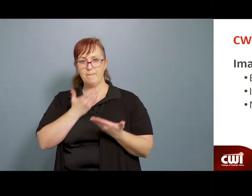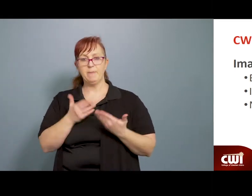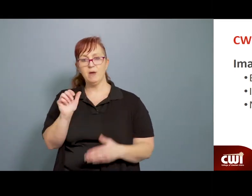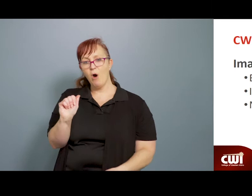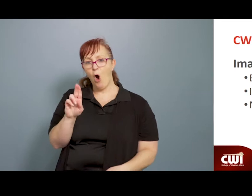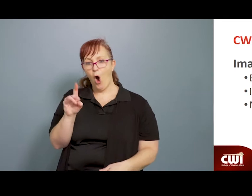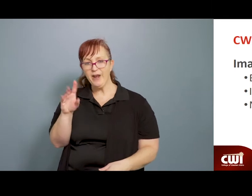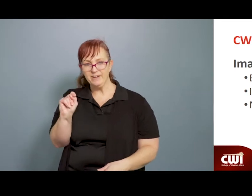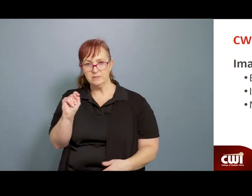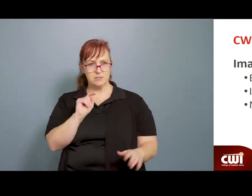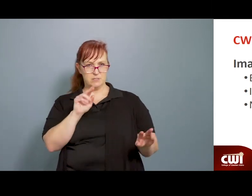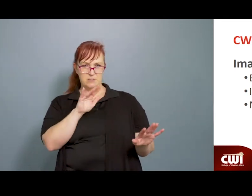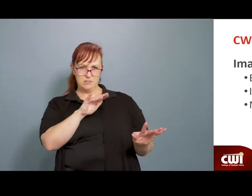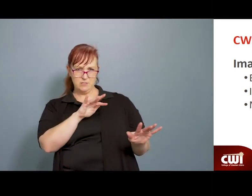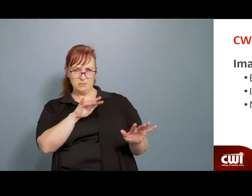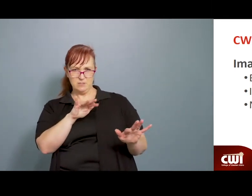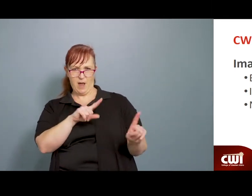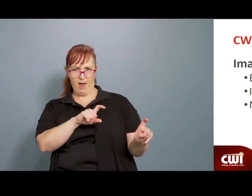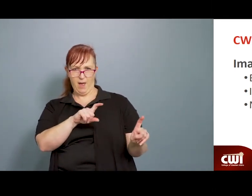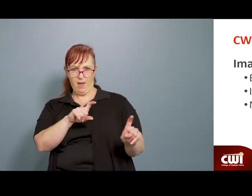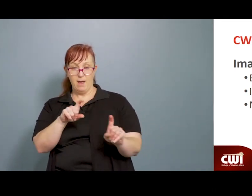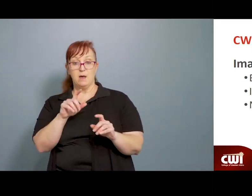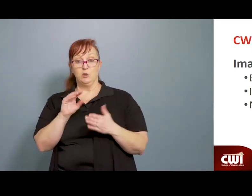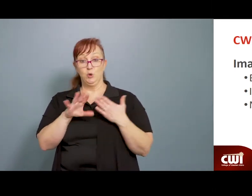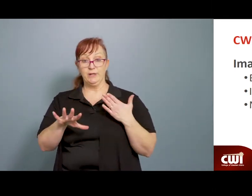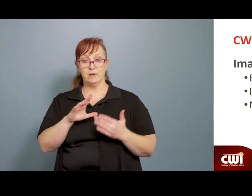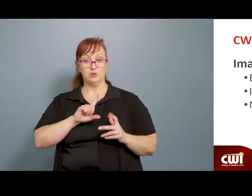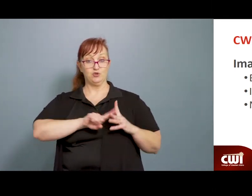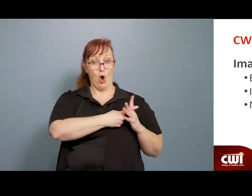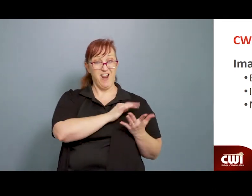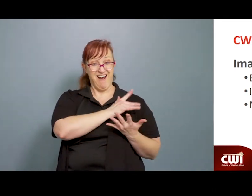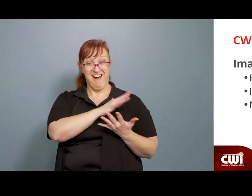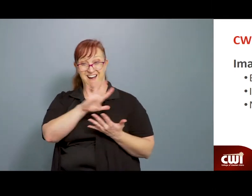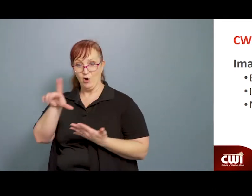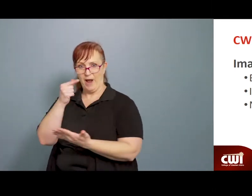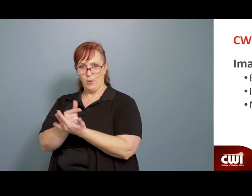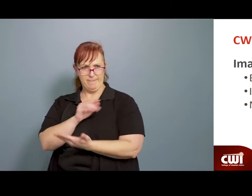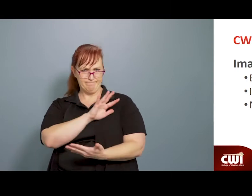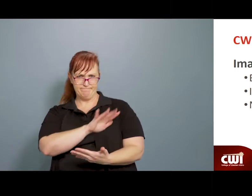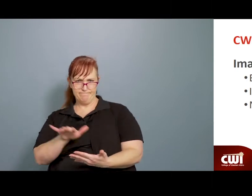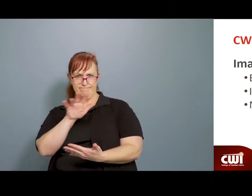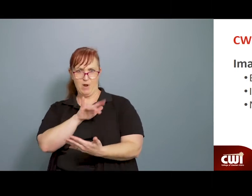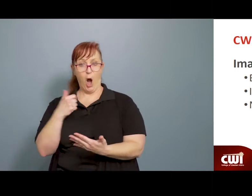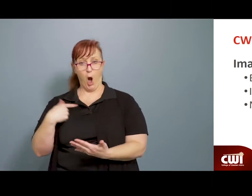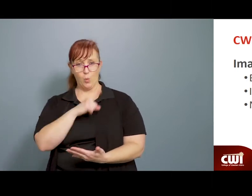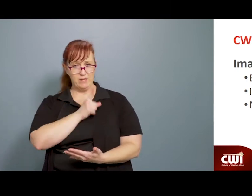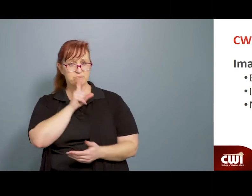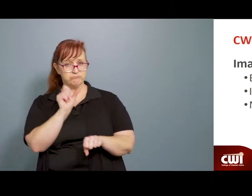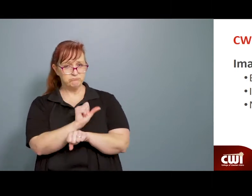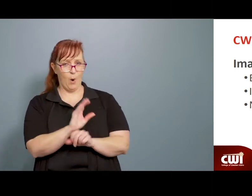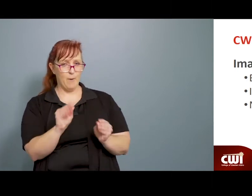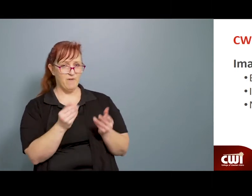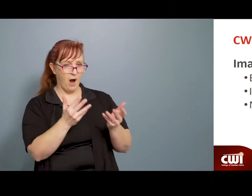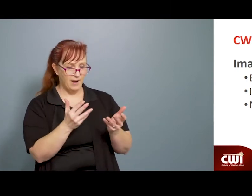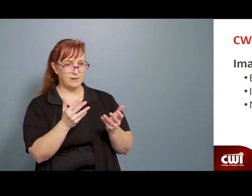of our student life cycle when they go through our programs. Are we maximizing and providing our students with